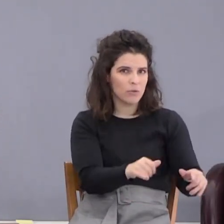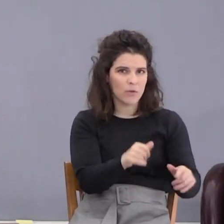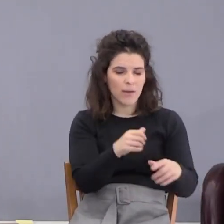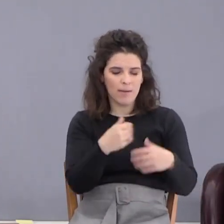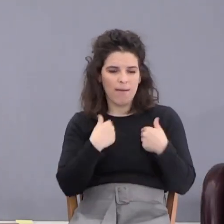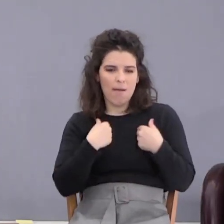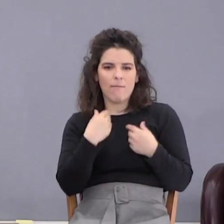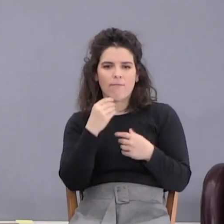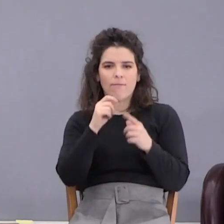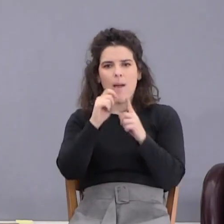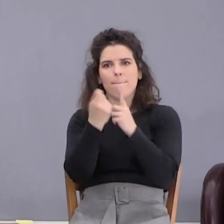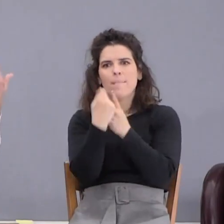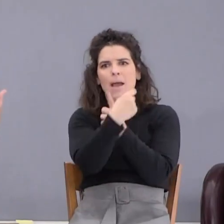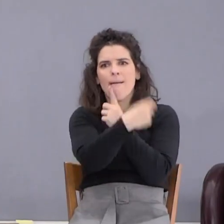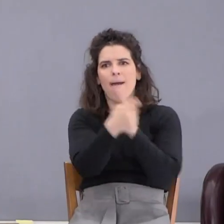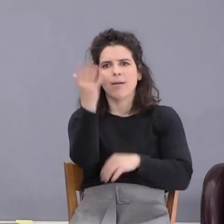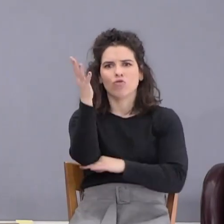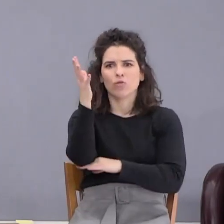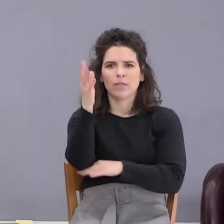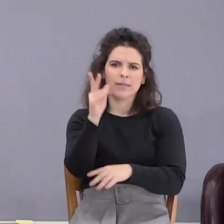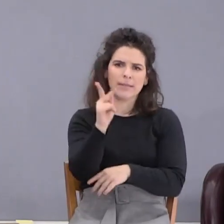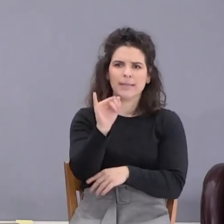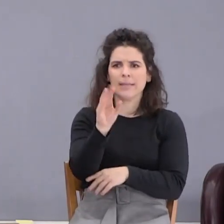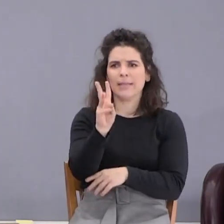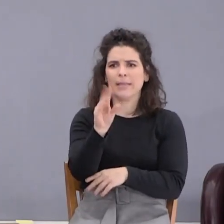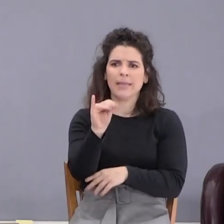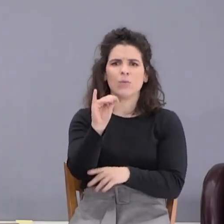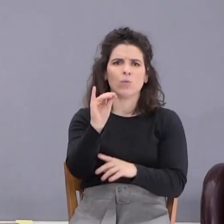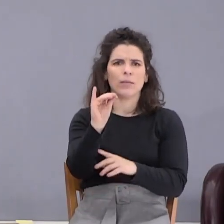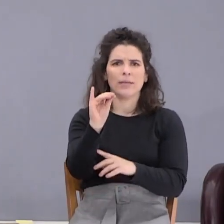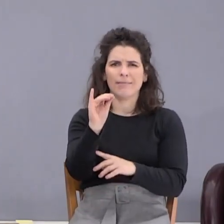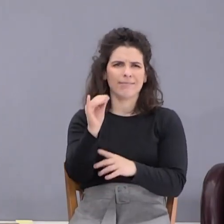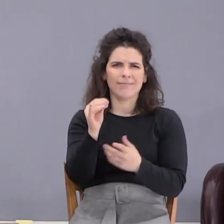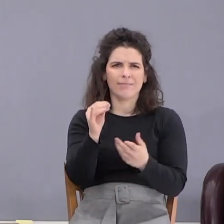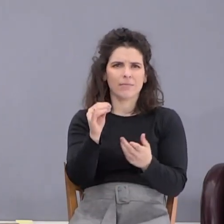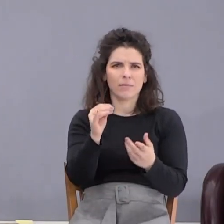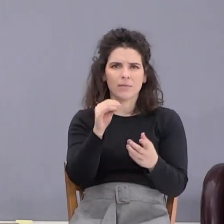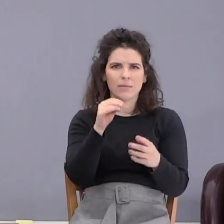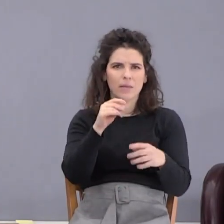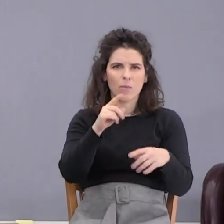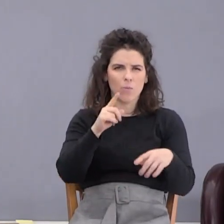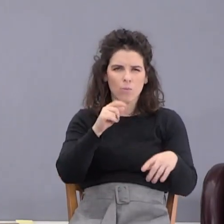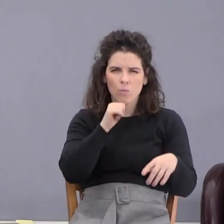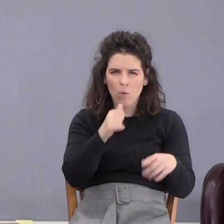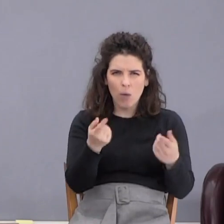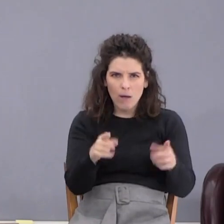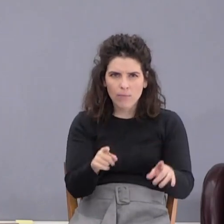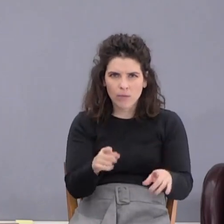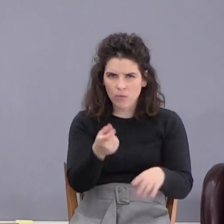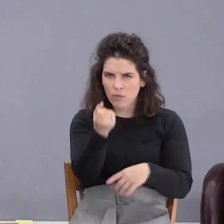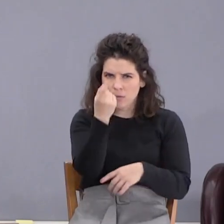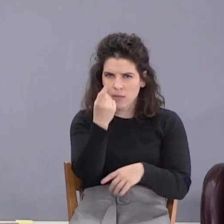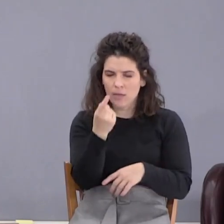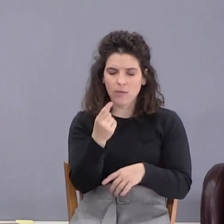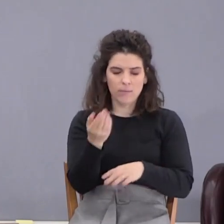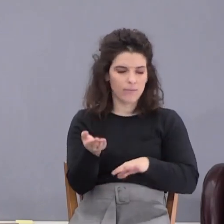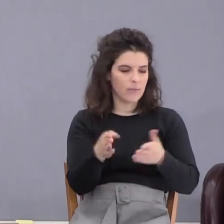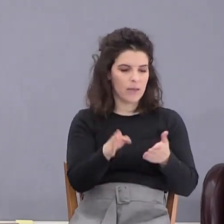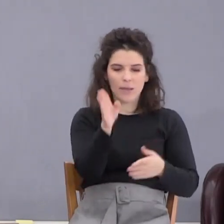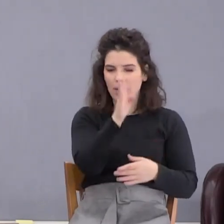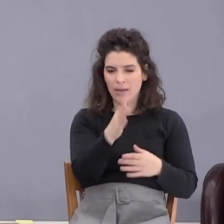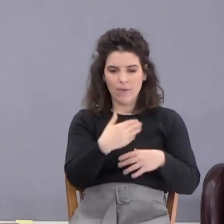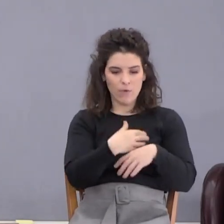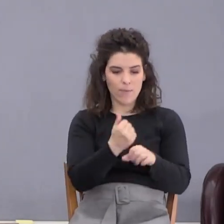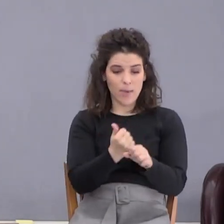to get bananas. You're not going to get kiwi, right? You understand. So number one, death can never